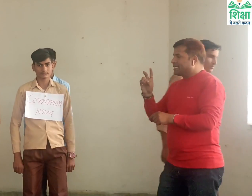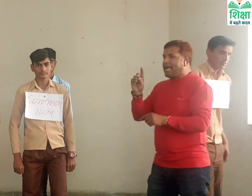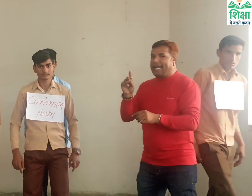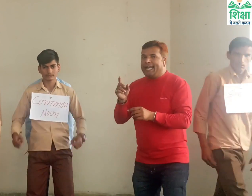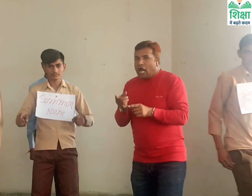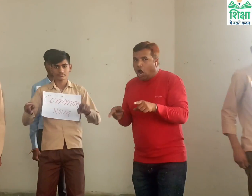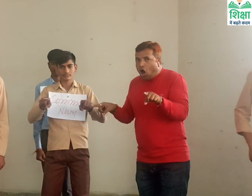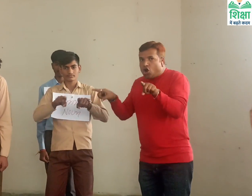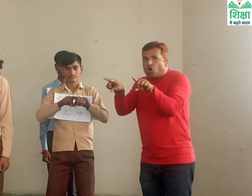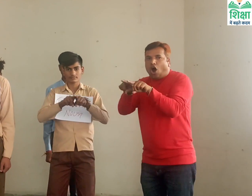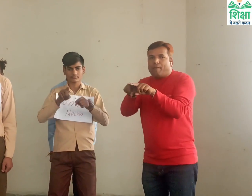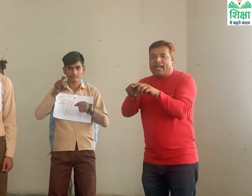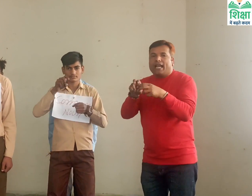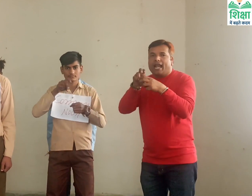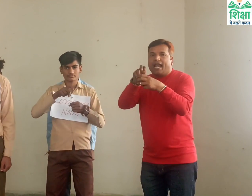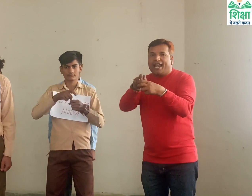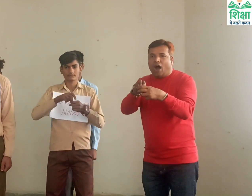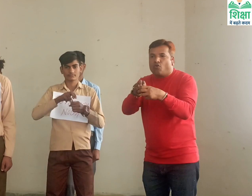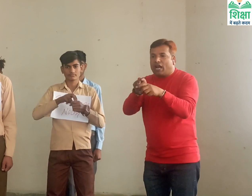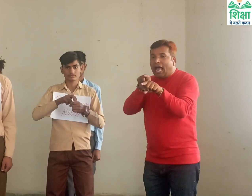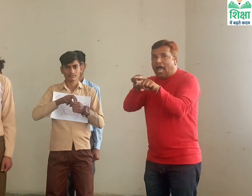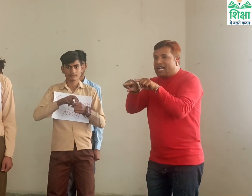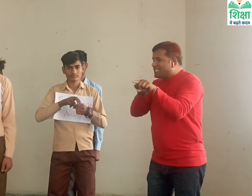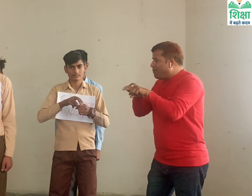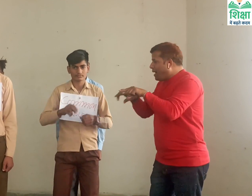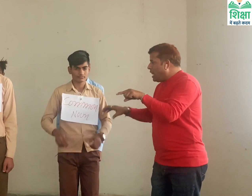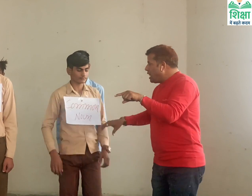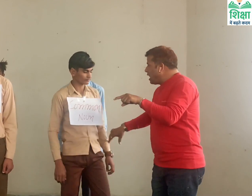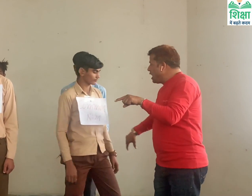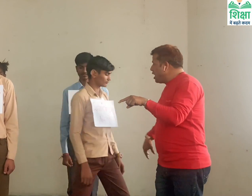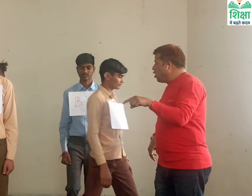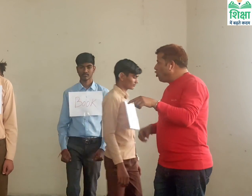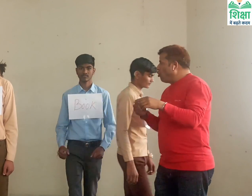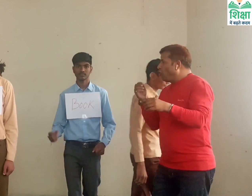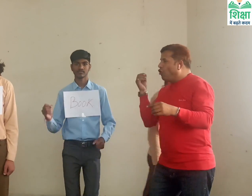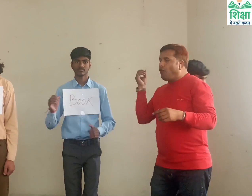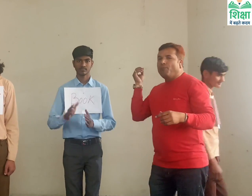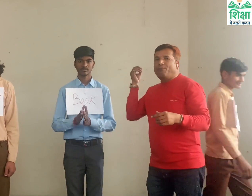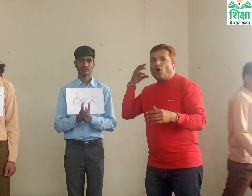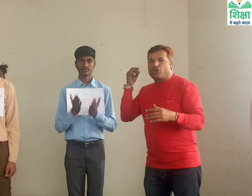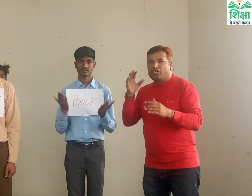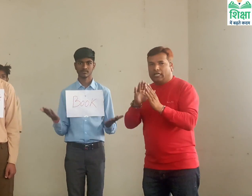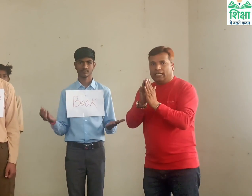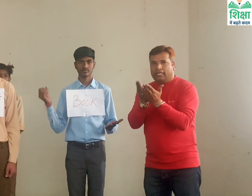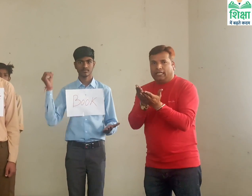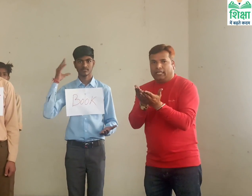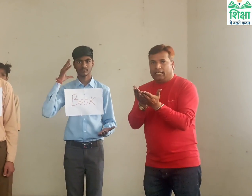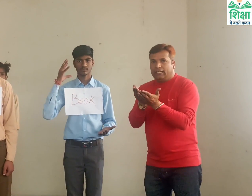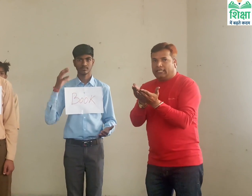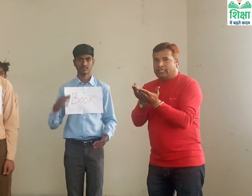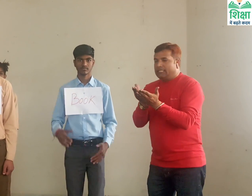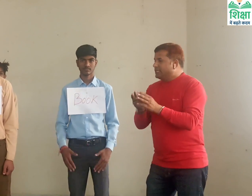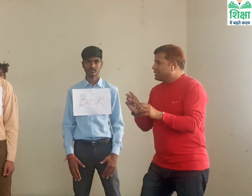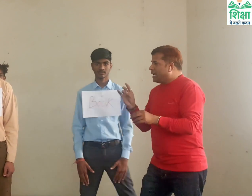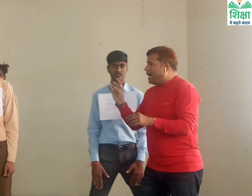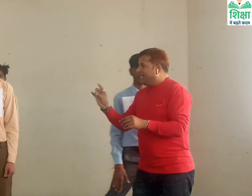second, common, noun, example, book, third,